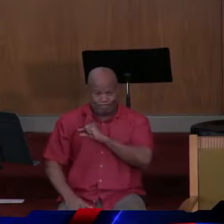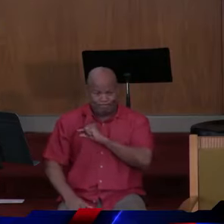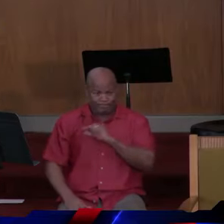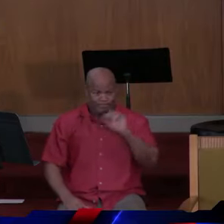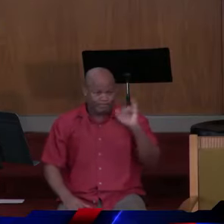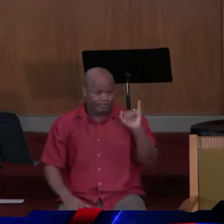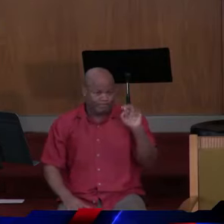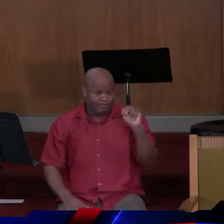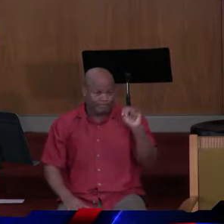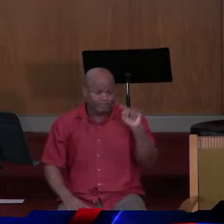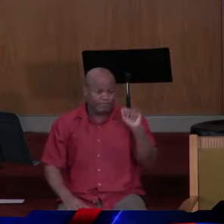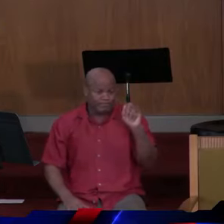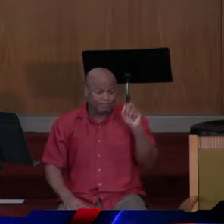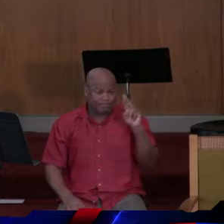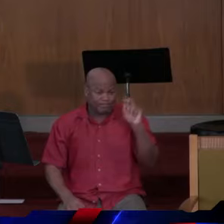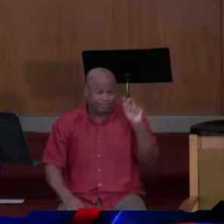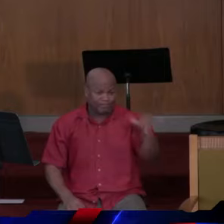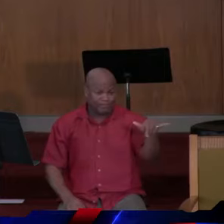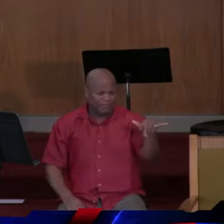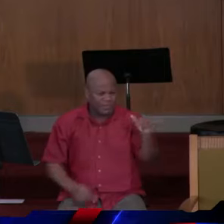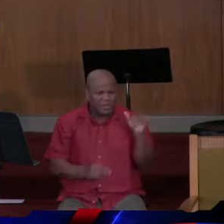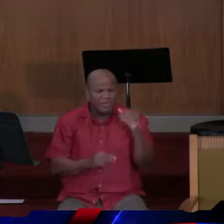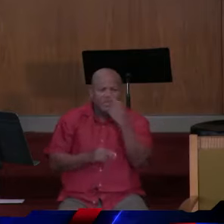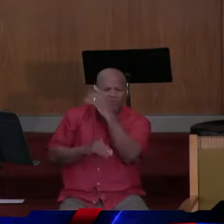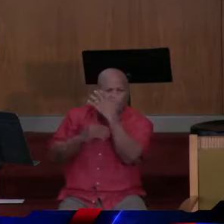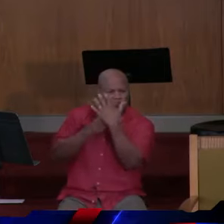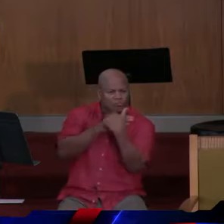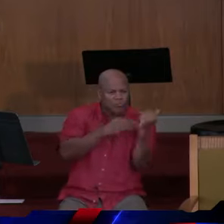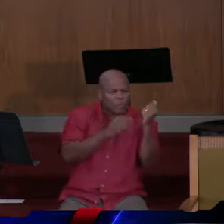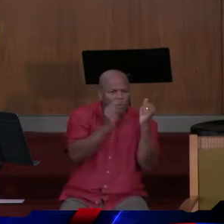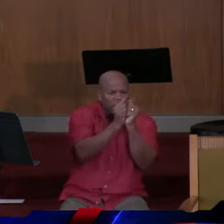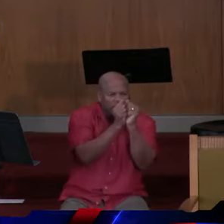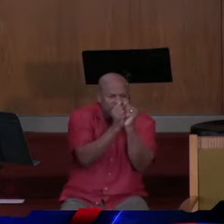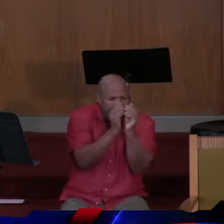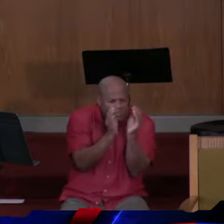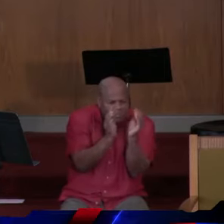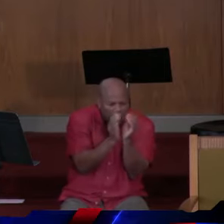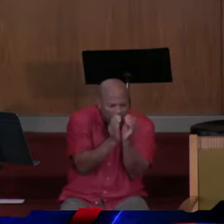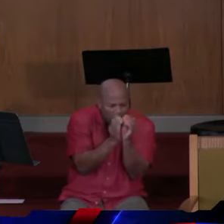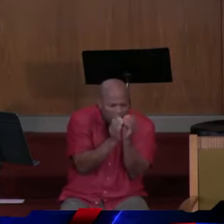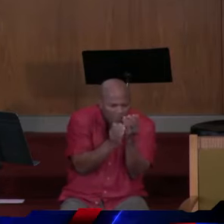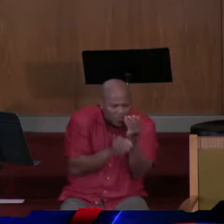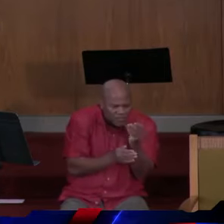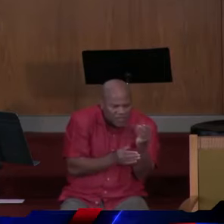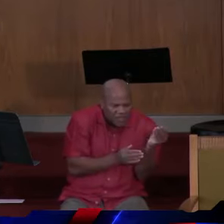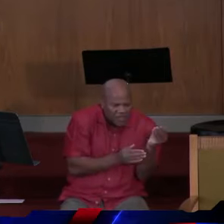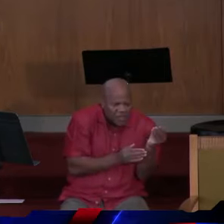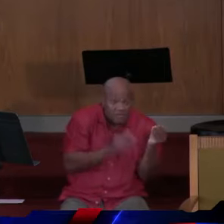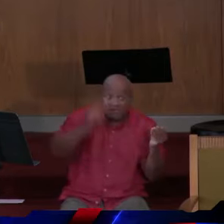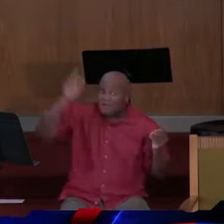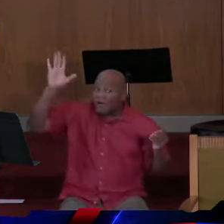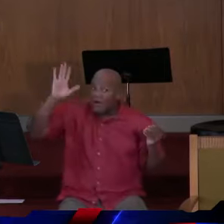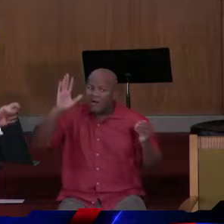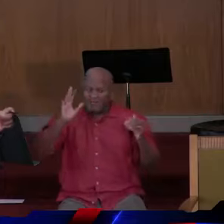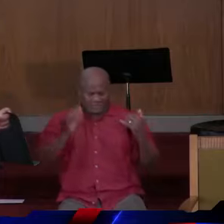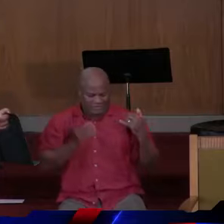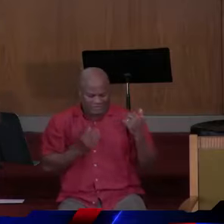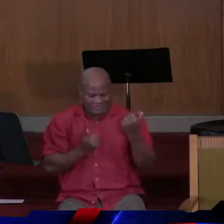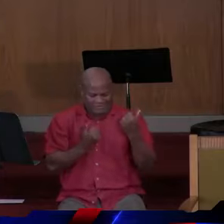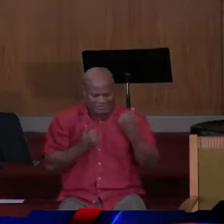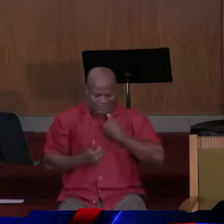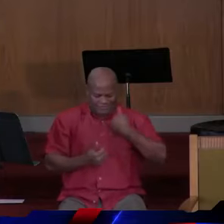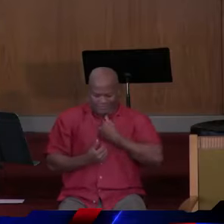integrity with the little things. Let me say it again. With the little things. God tests our